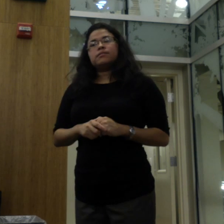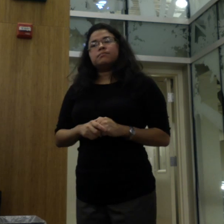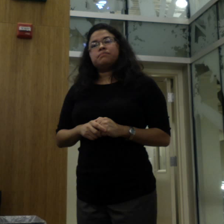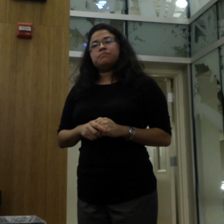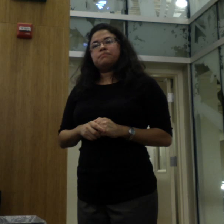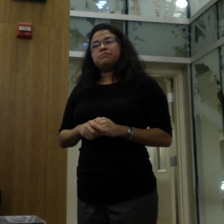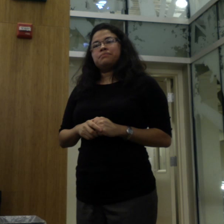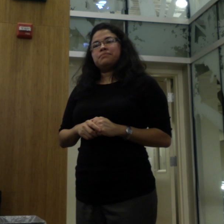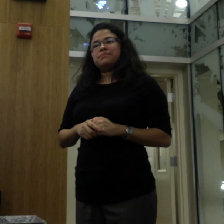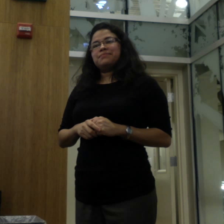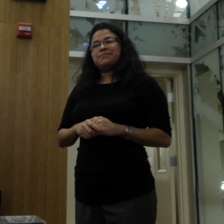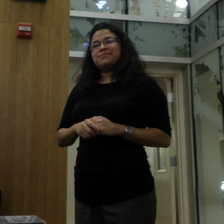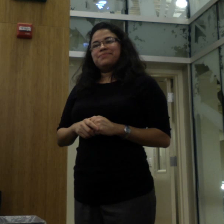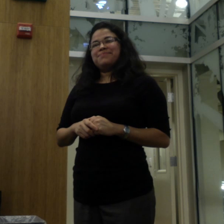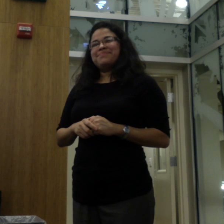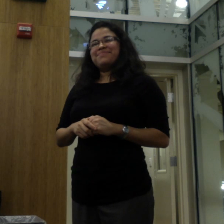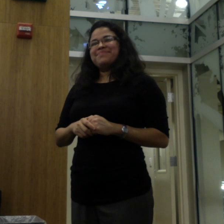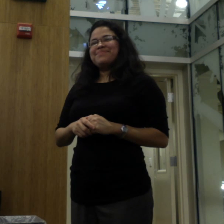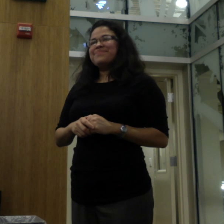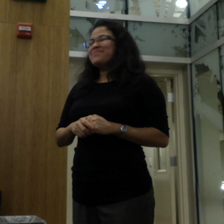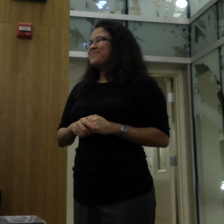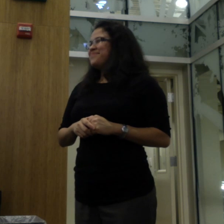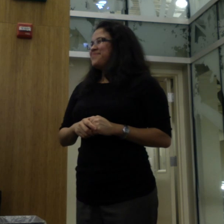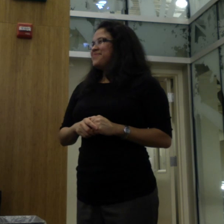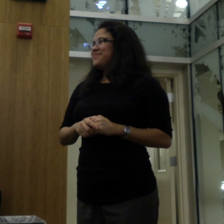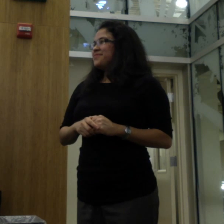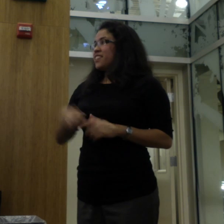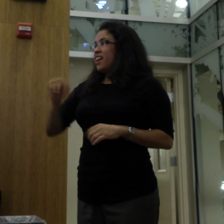Carry on. Any questions? Any other ideas?